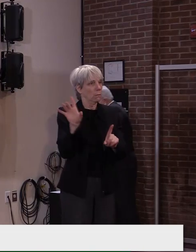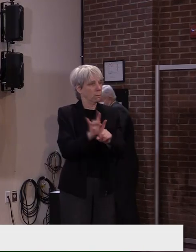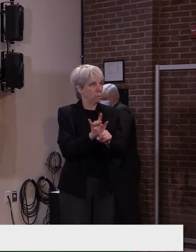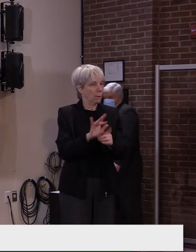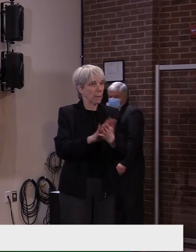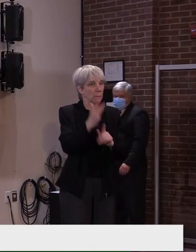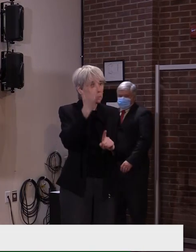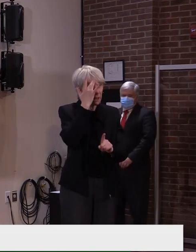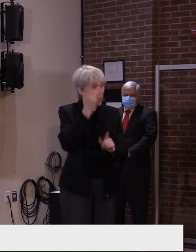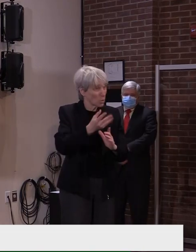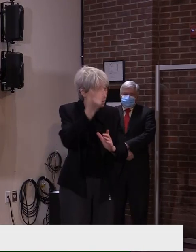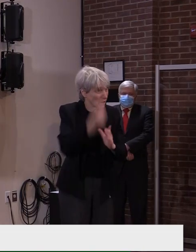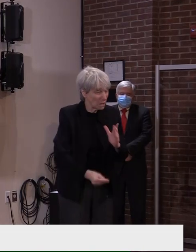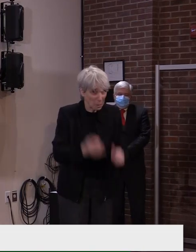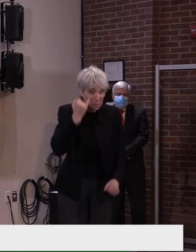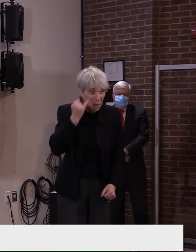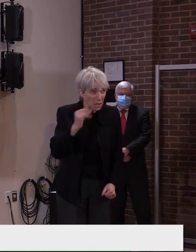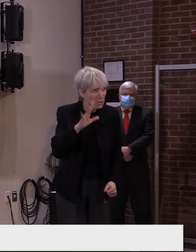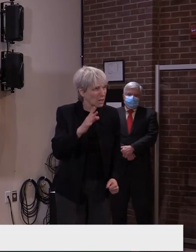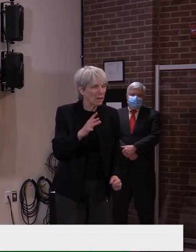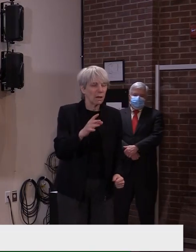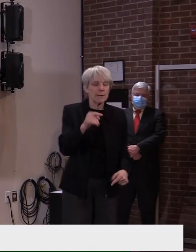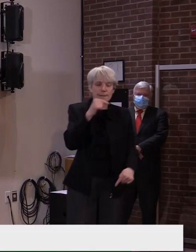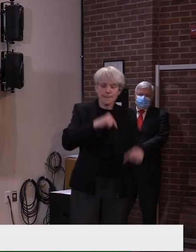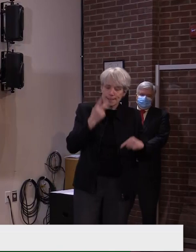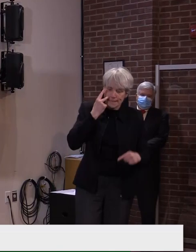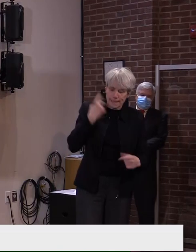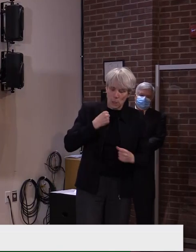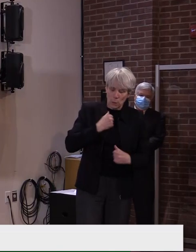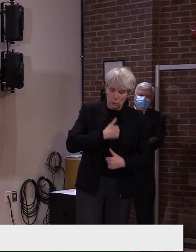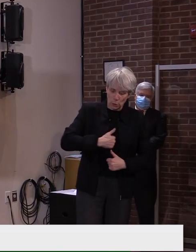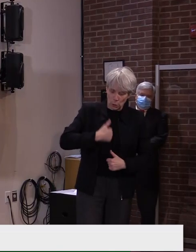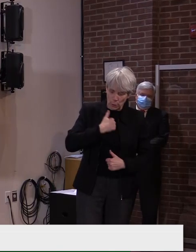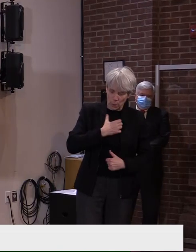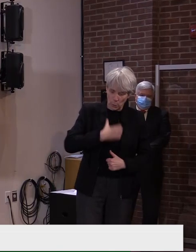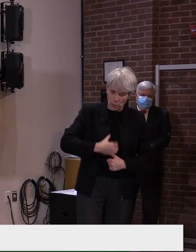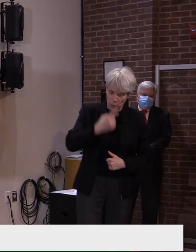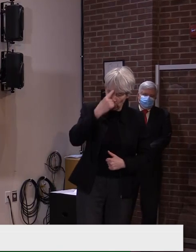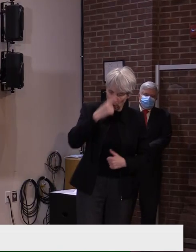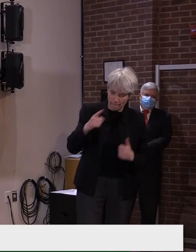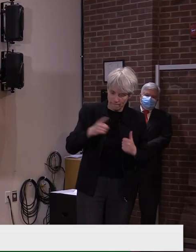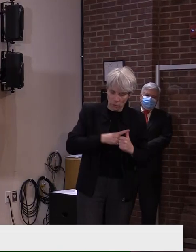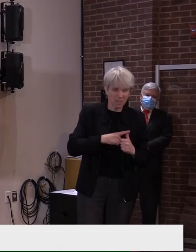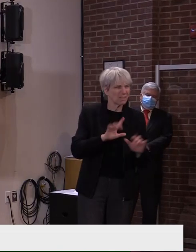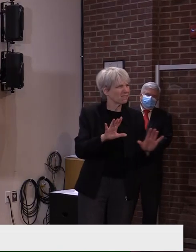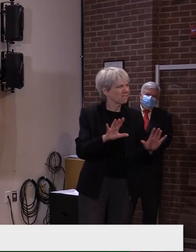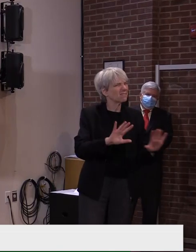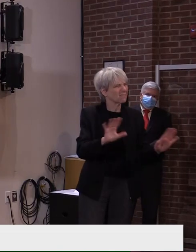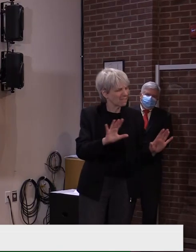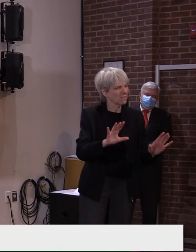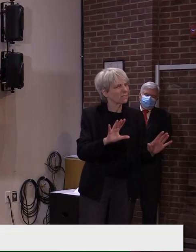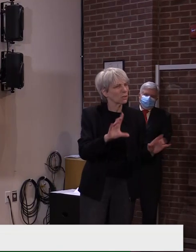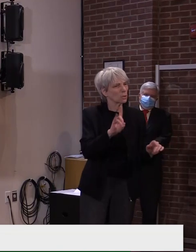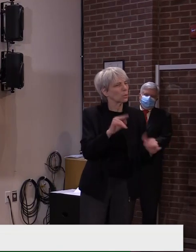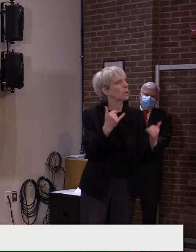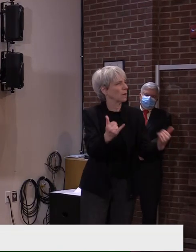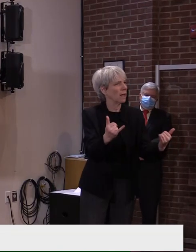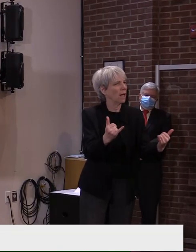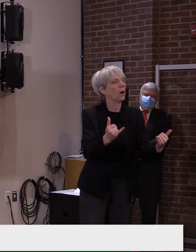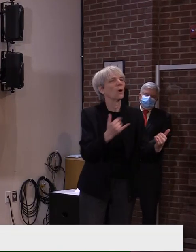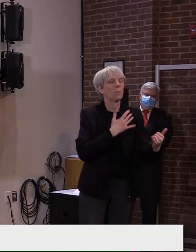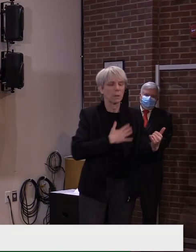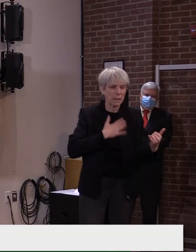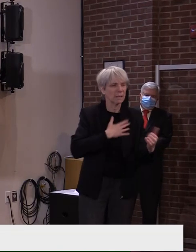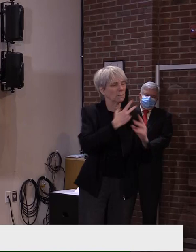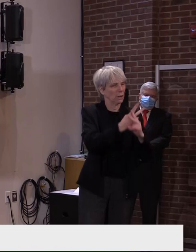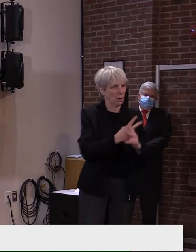could have done to prevent it. The theme is that we are all in this together. Our state is working hard